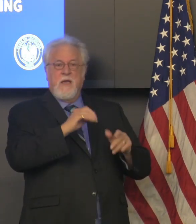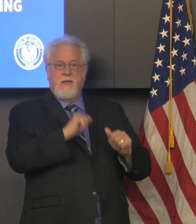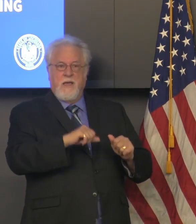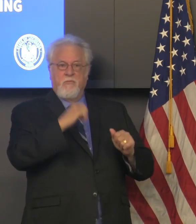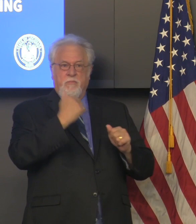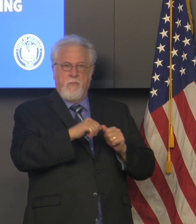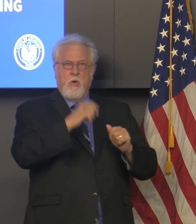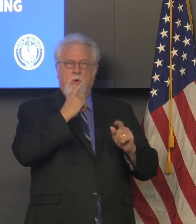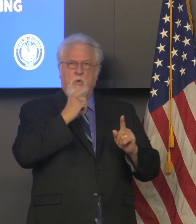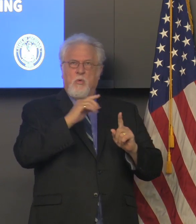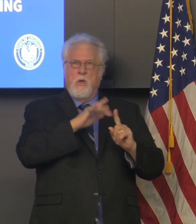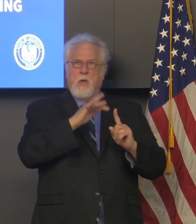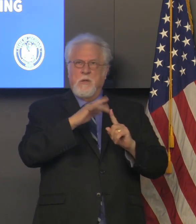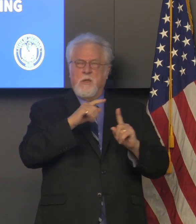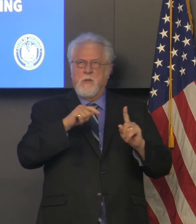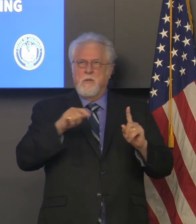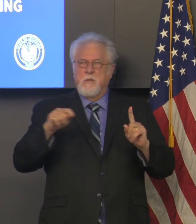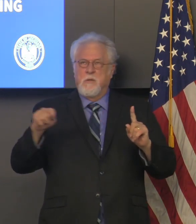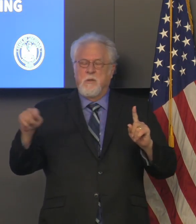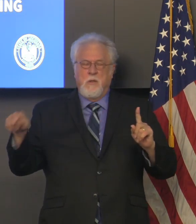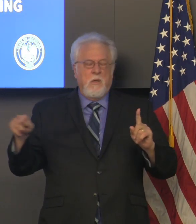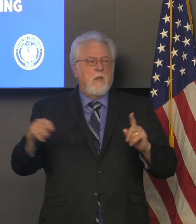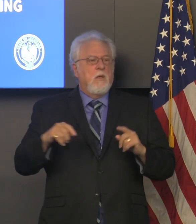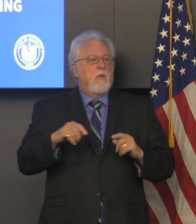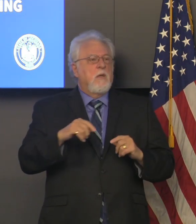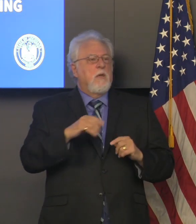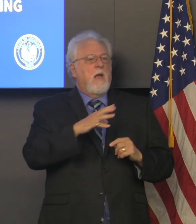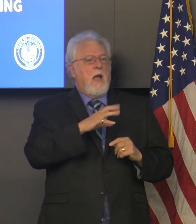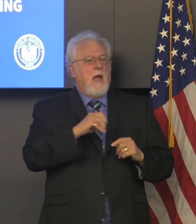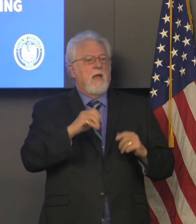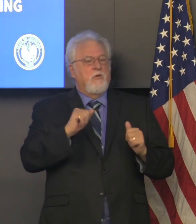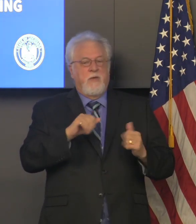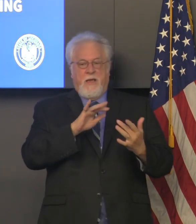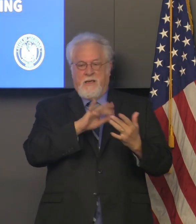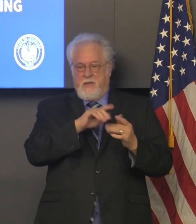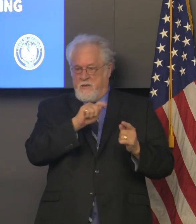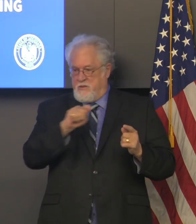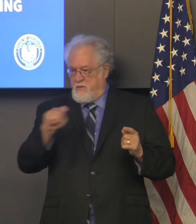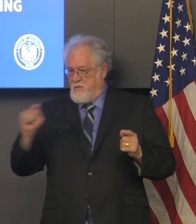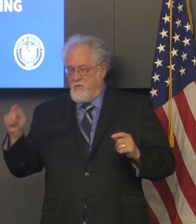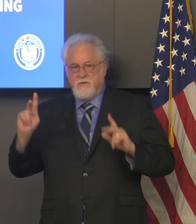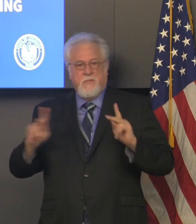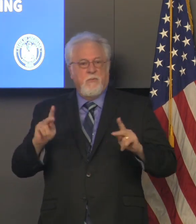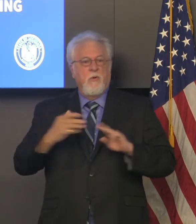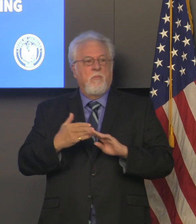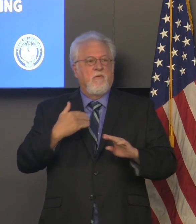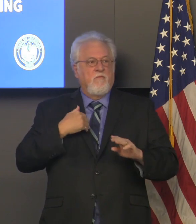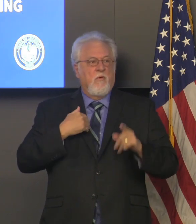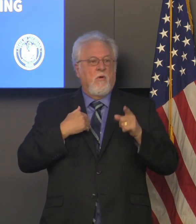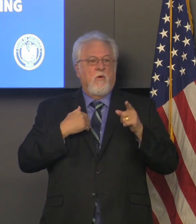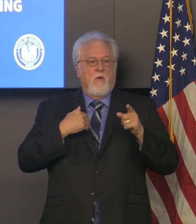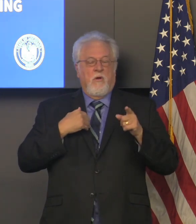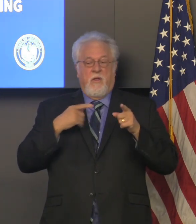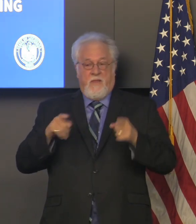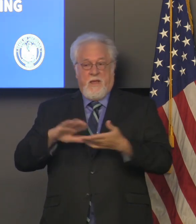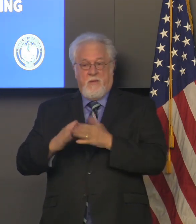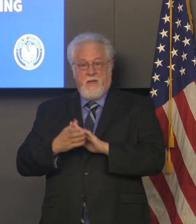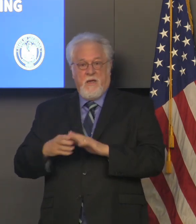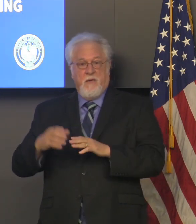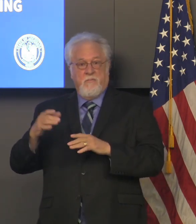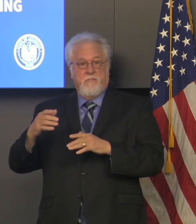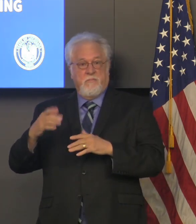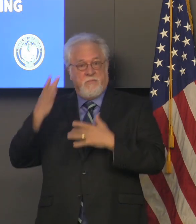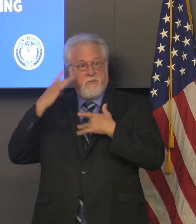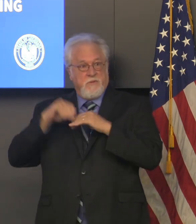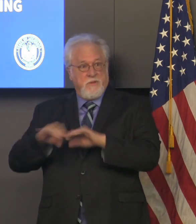remember who they made contact with, and you can contact those people before they may become contagious and that